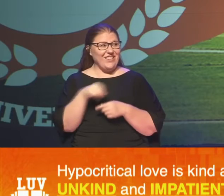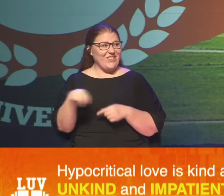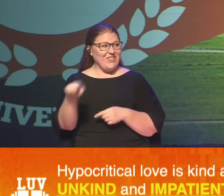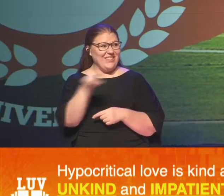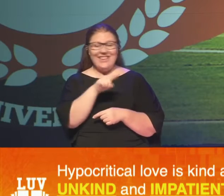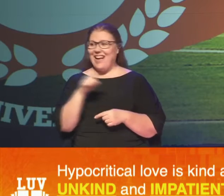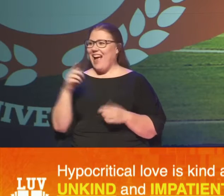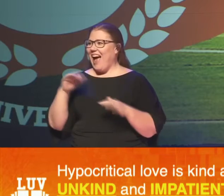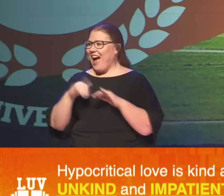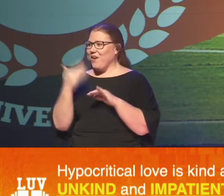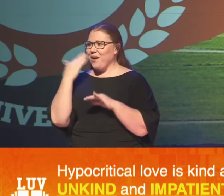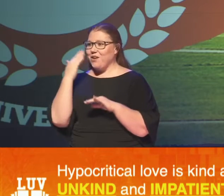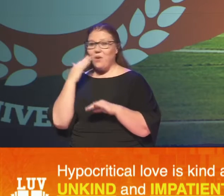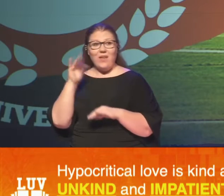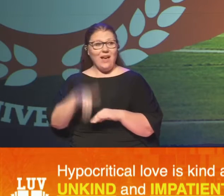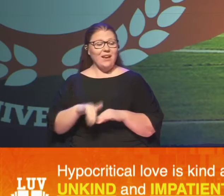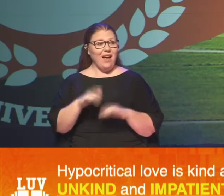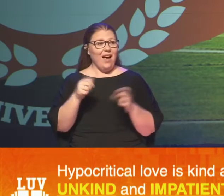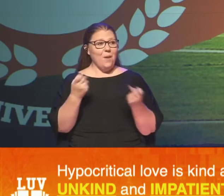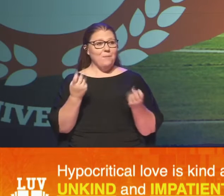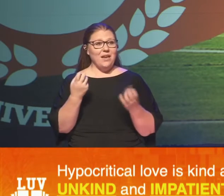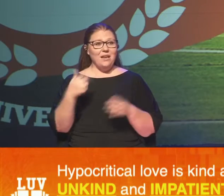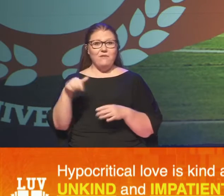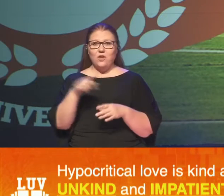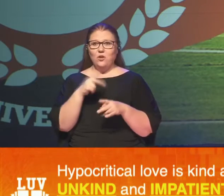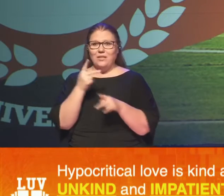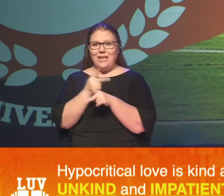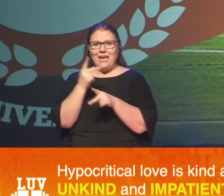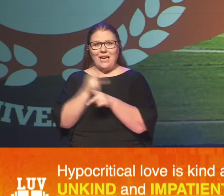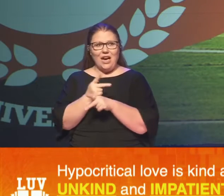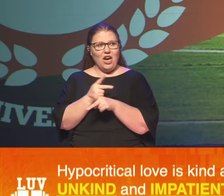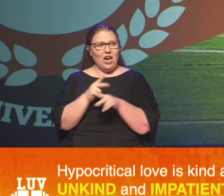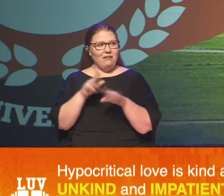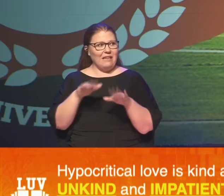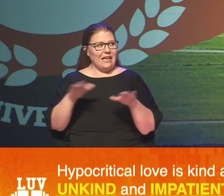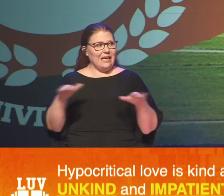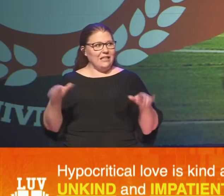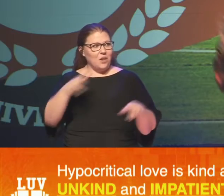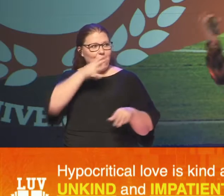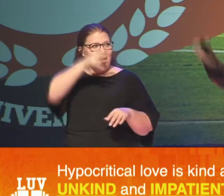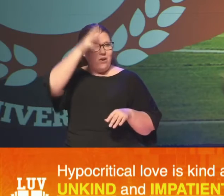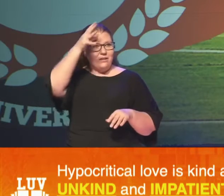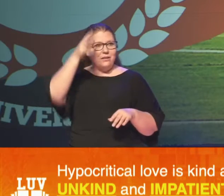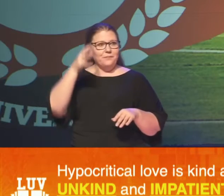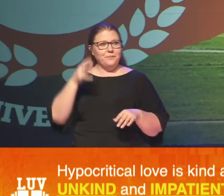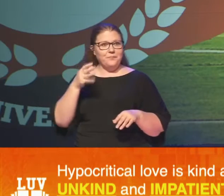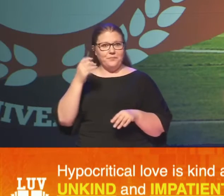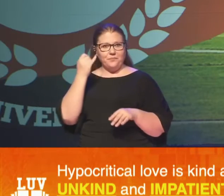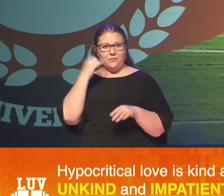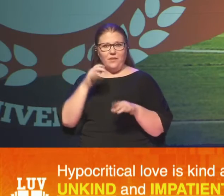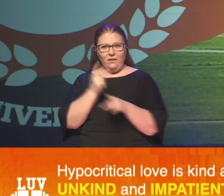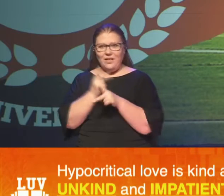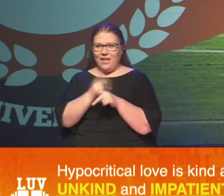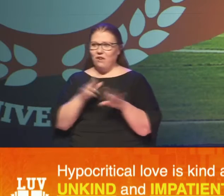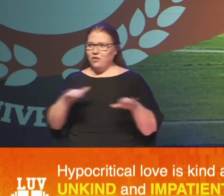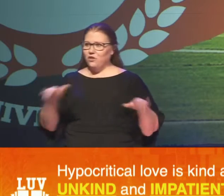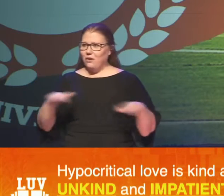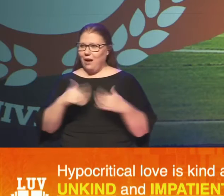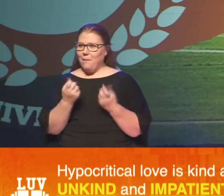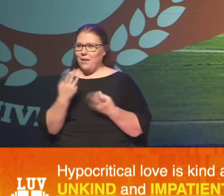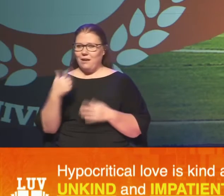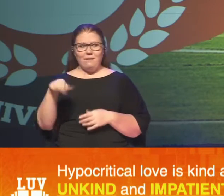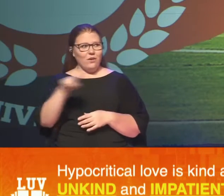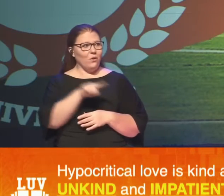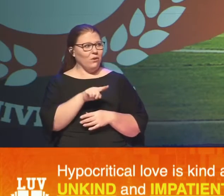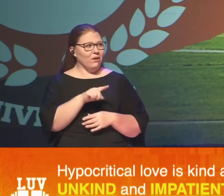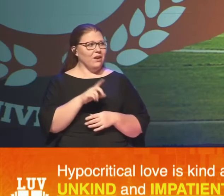I know this. How many of you in the room are either caregivers or parents of some sort? Like you've cared for children, okay? Now, you didn't want